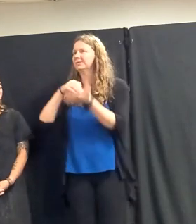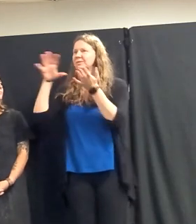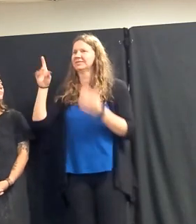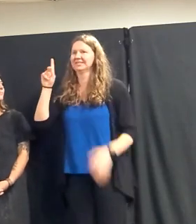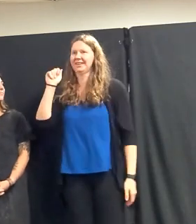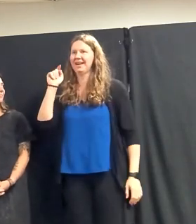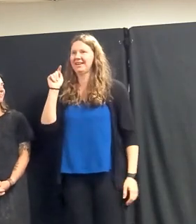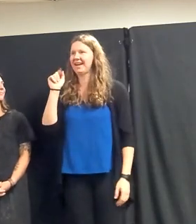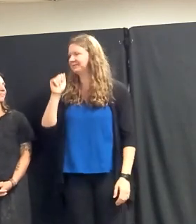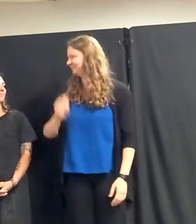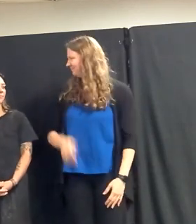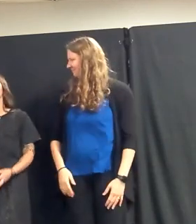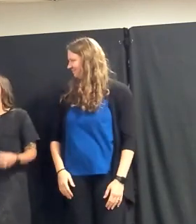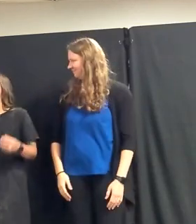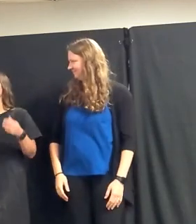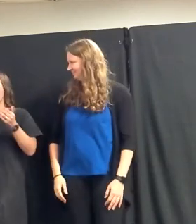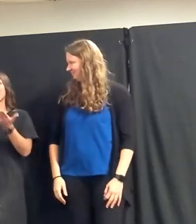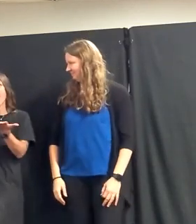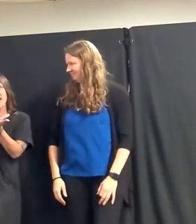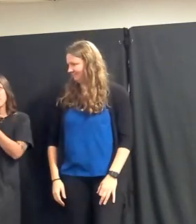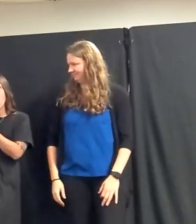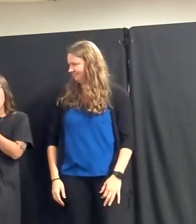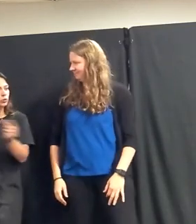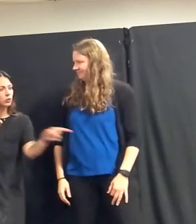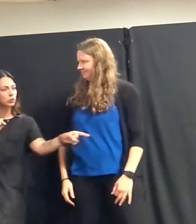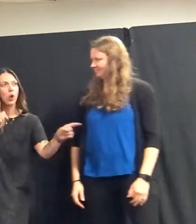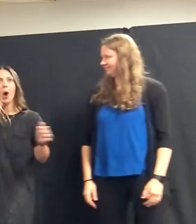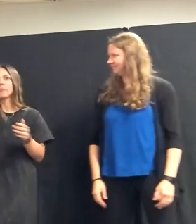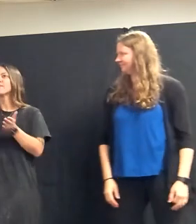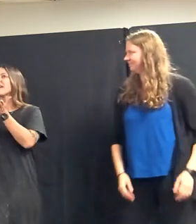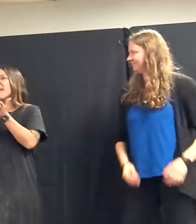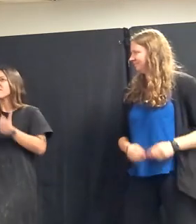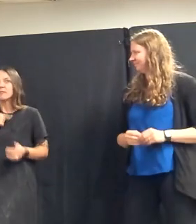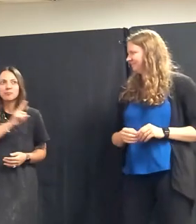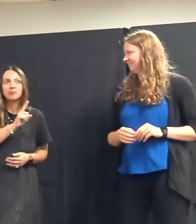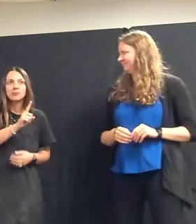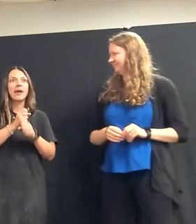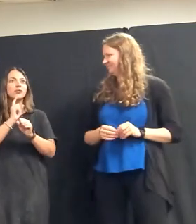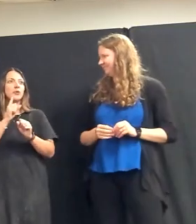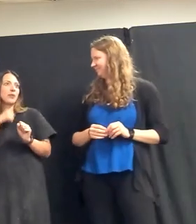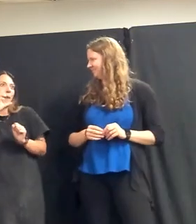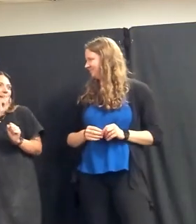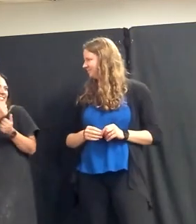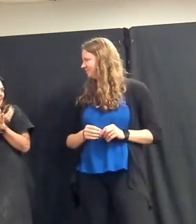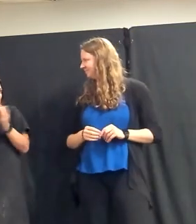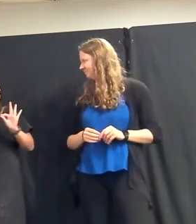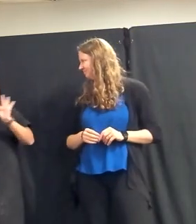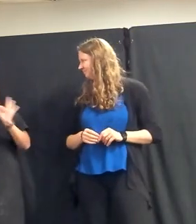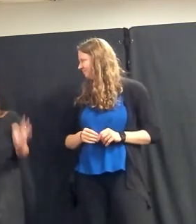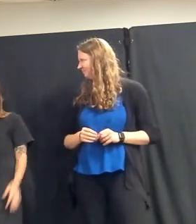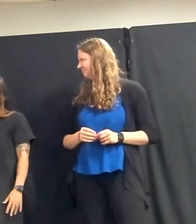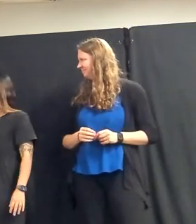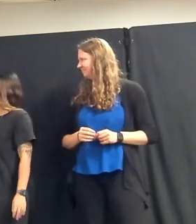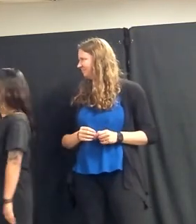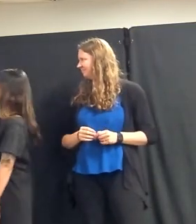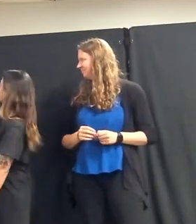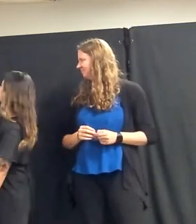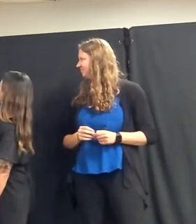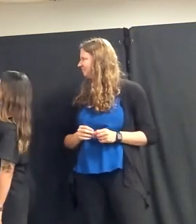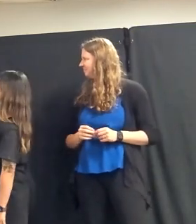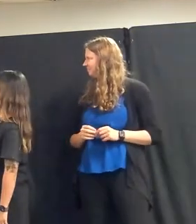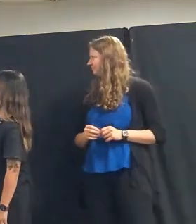We're going to be summarizing the student data this evening. We have some notes, so forgive me for going over, but I just don't want to miss